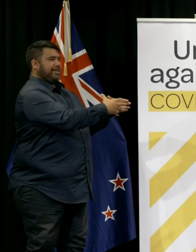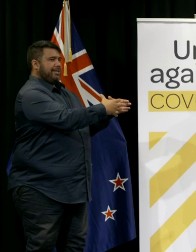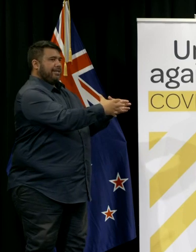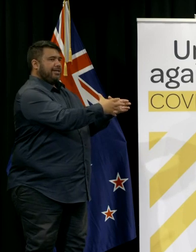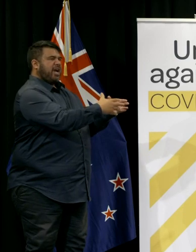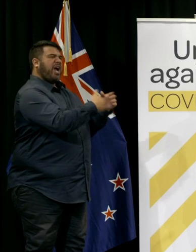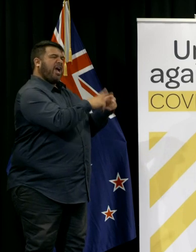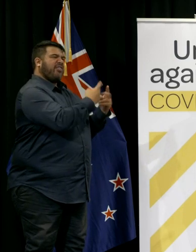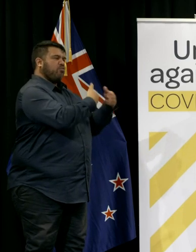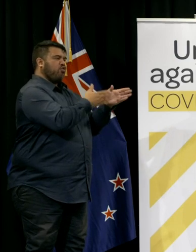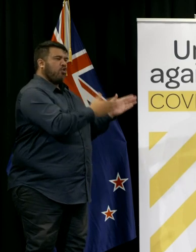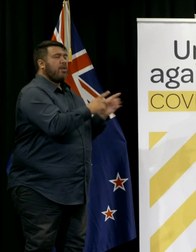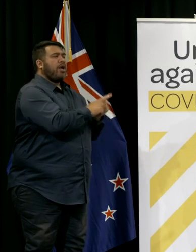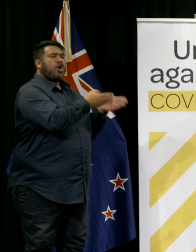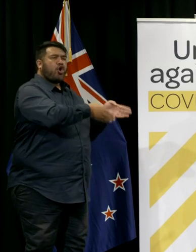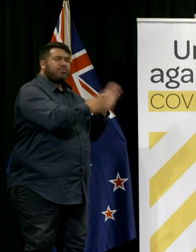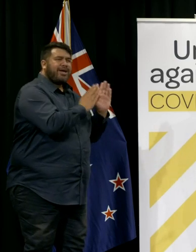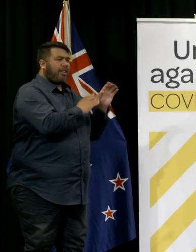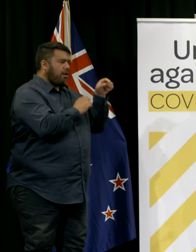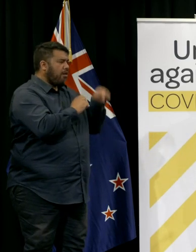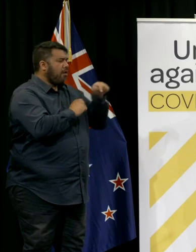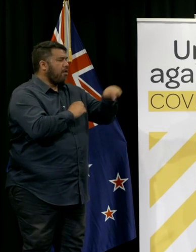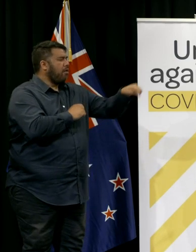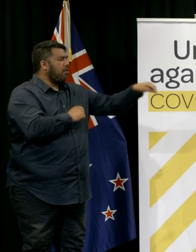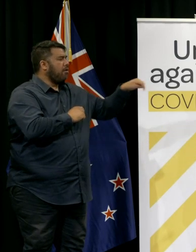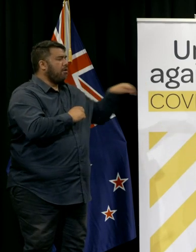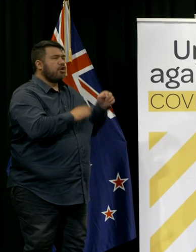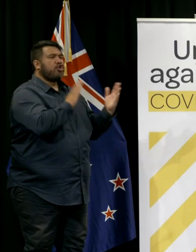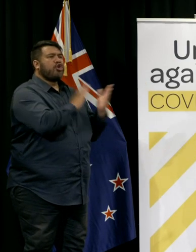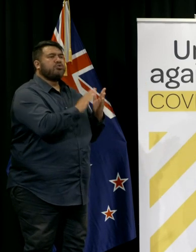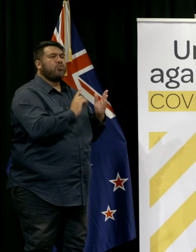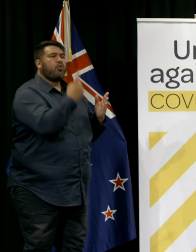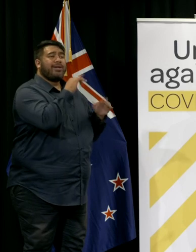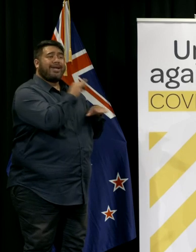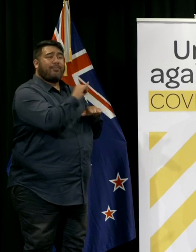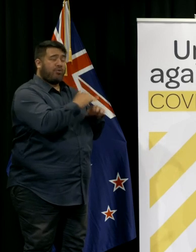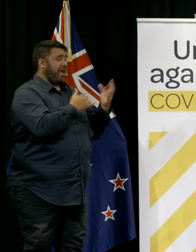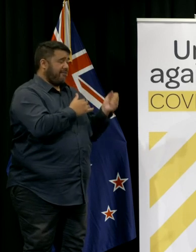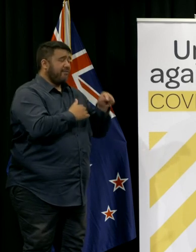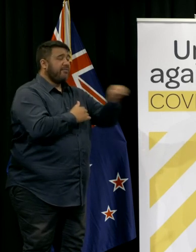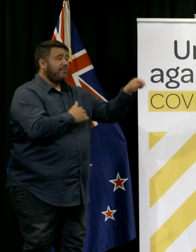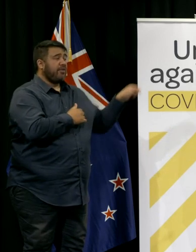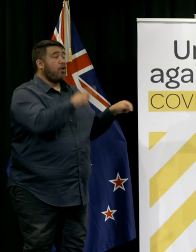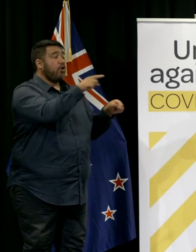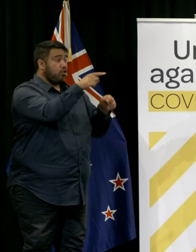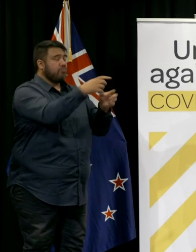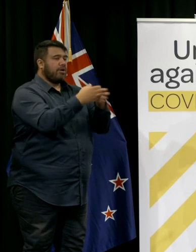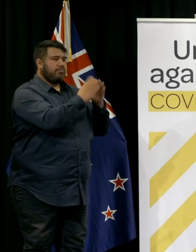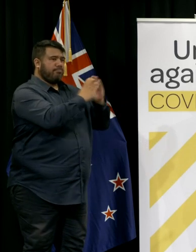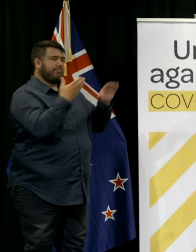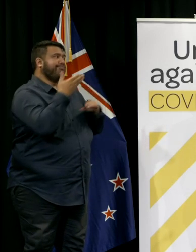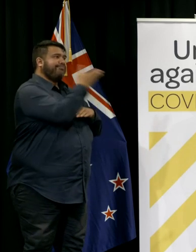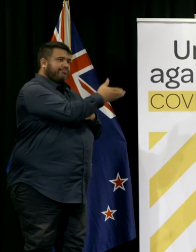number of hotel locations proximate to Auckland Airport. You will be taken there.